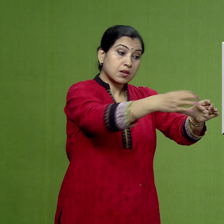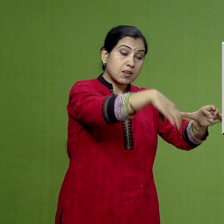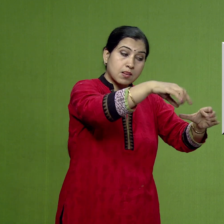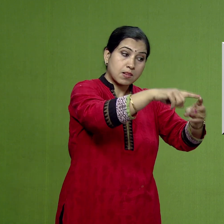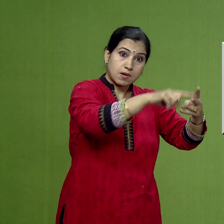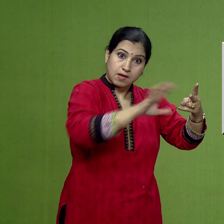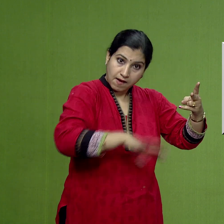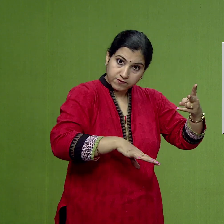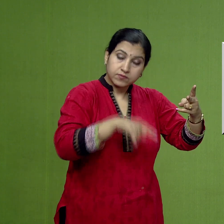makes population useful